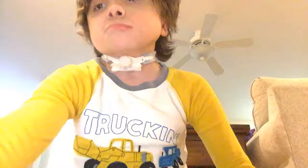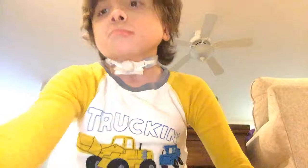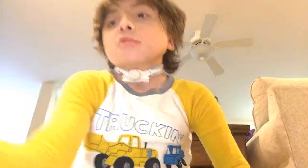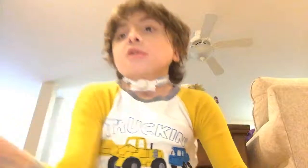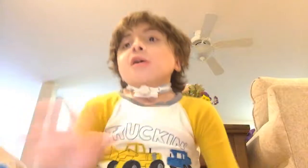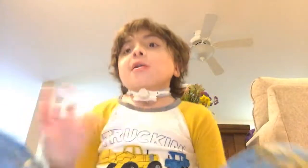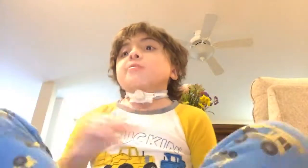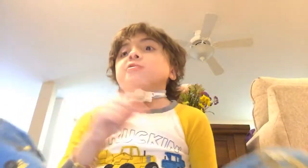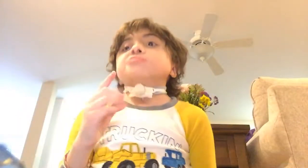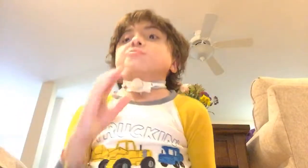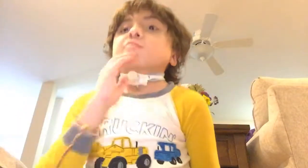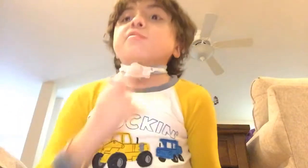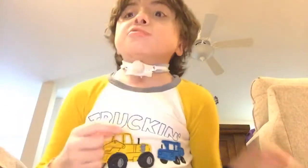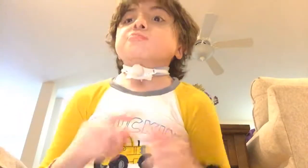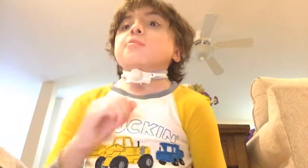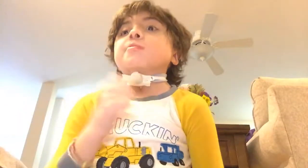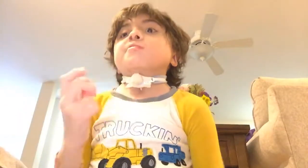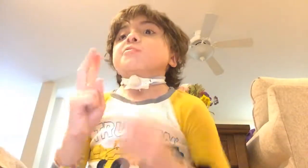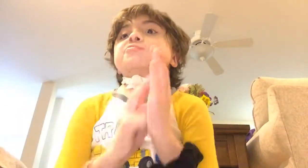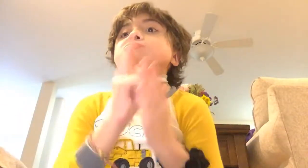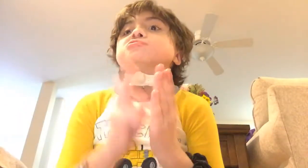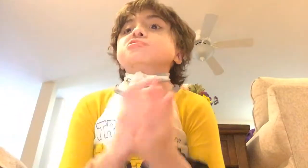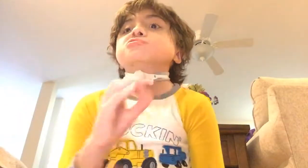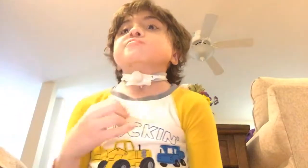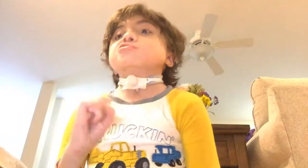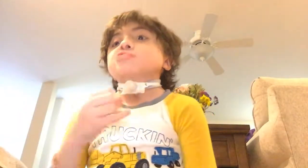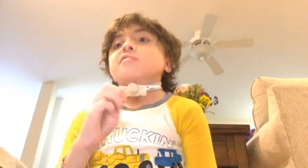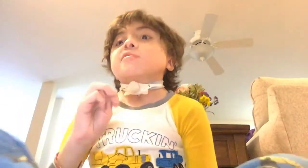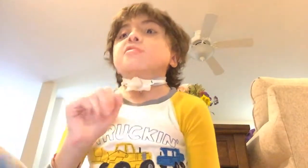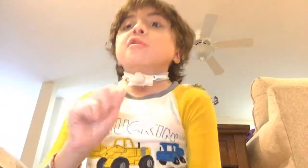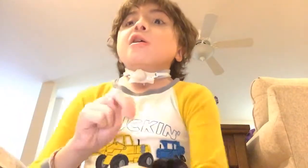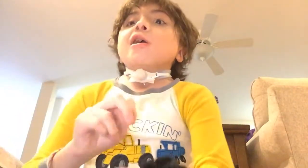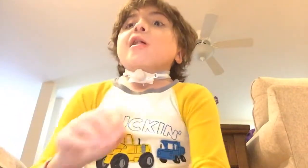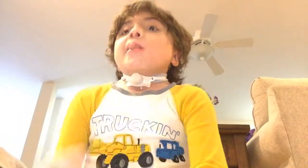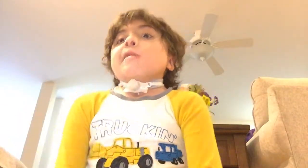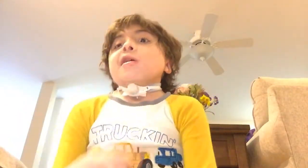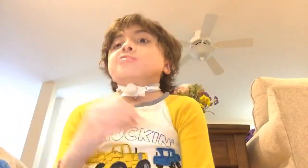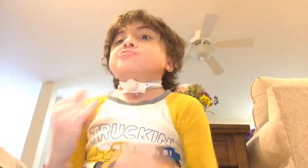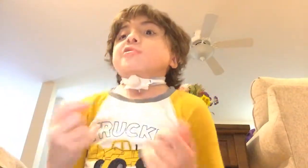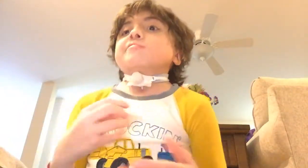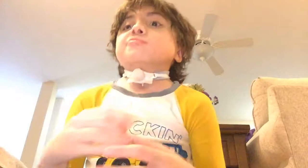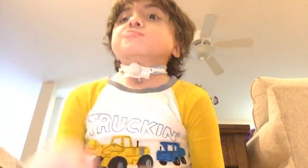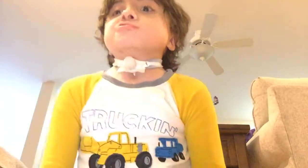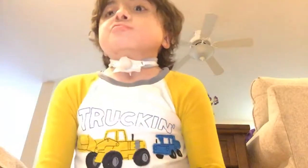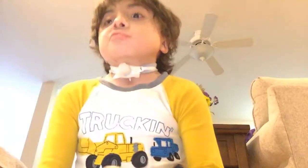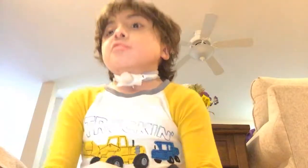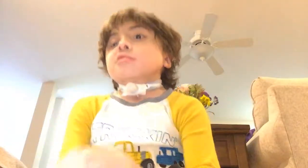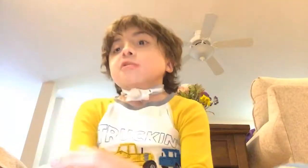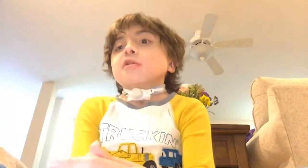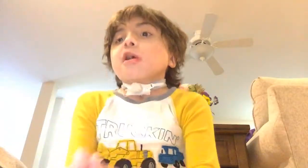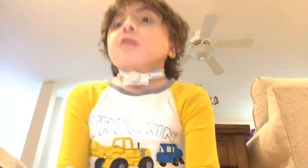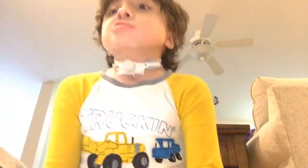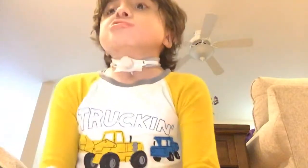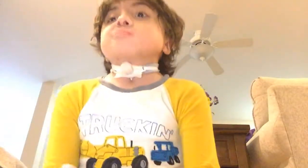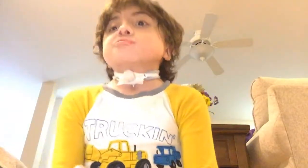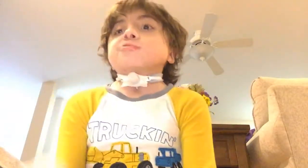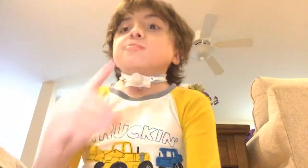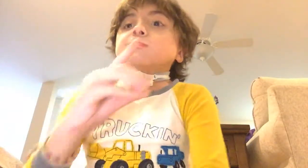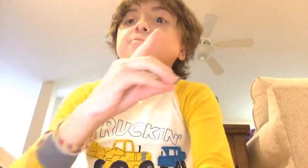Hello guys, welcome back to another video. It's me Taman and today I'm going to try to do